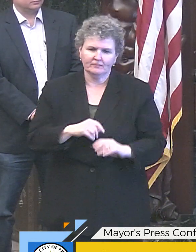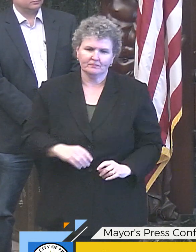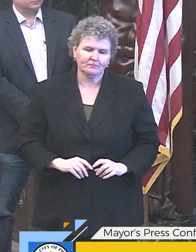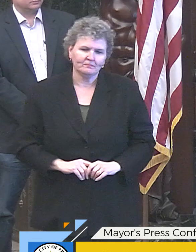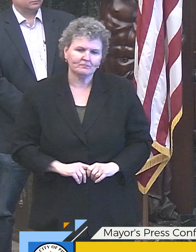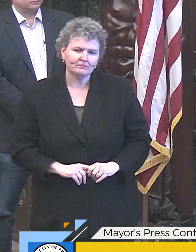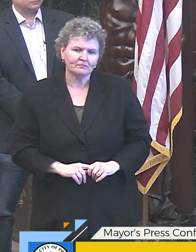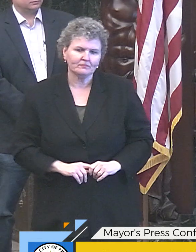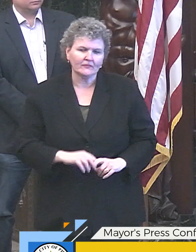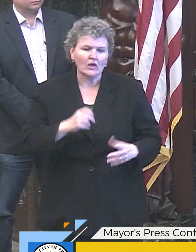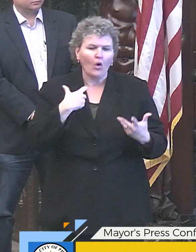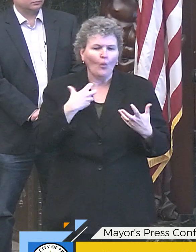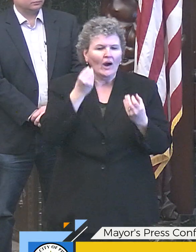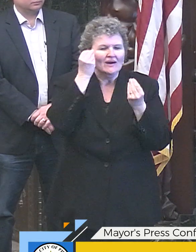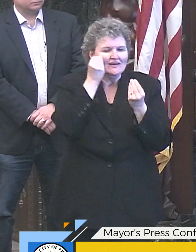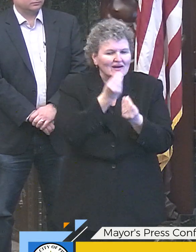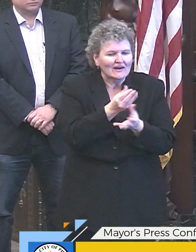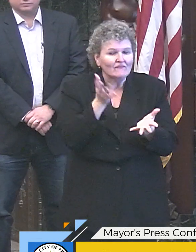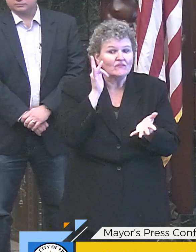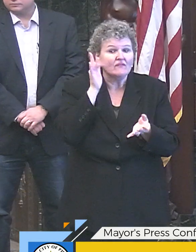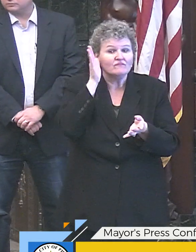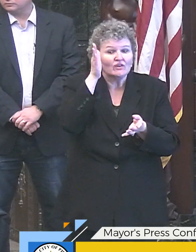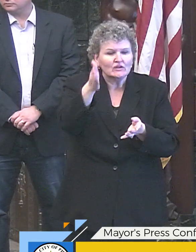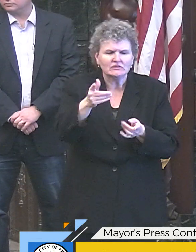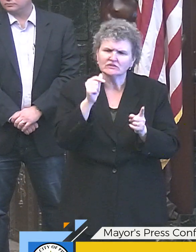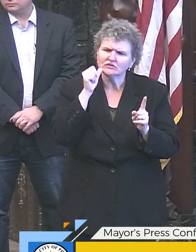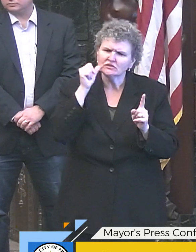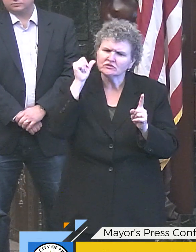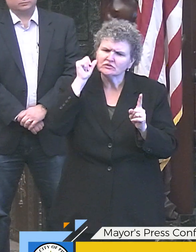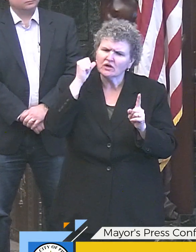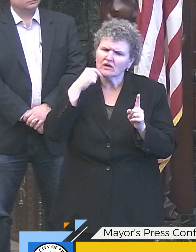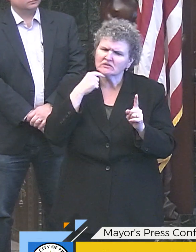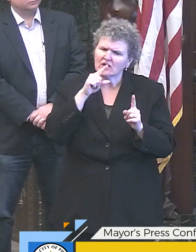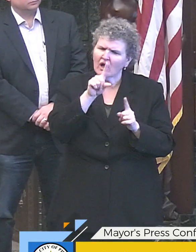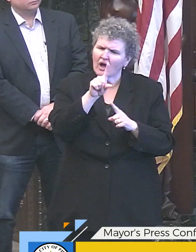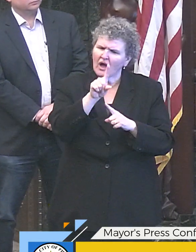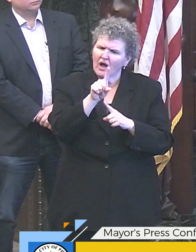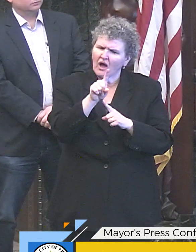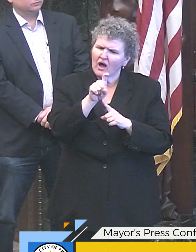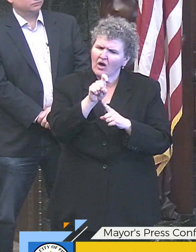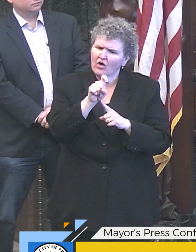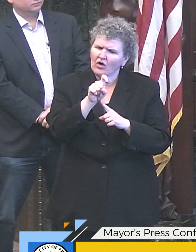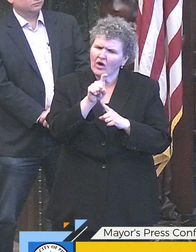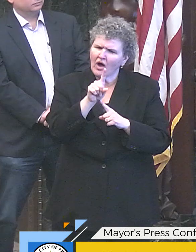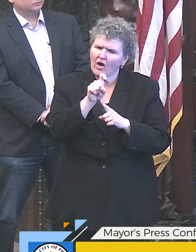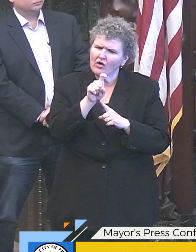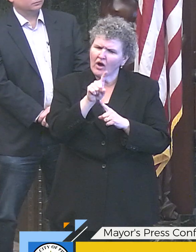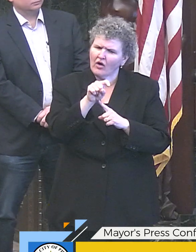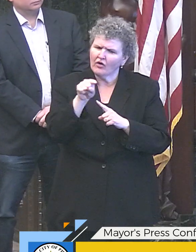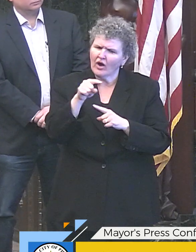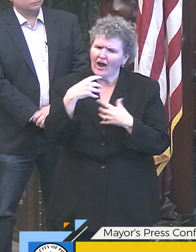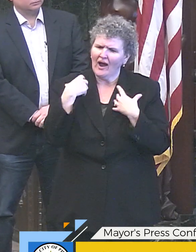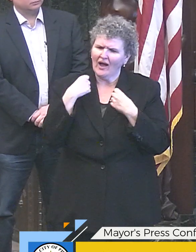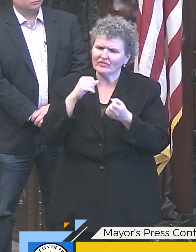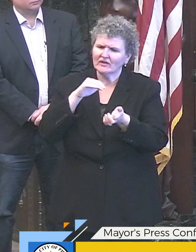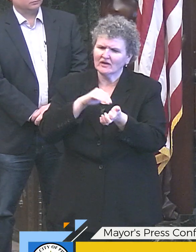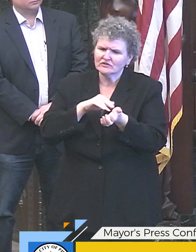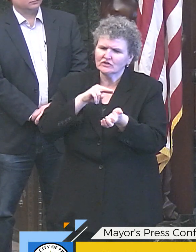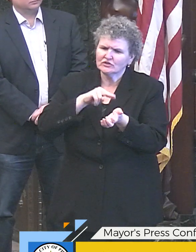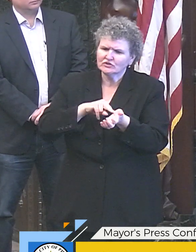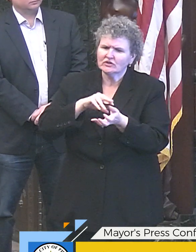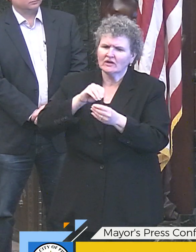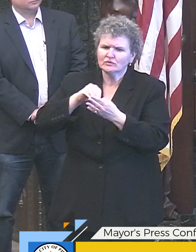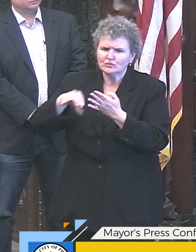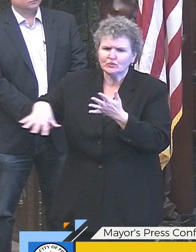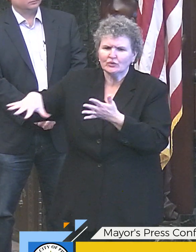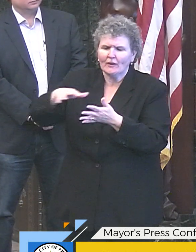future. I believe yesterday we reported approximately 100 known to be healthcare workers. There may be more than that, but I can't say how many more. Okay,